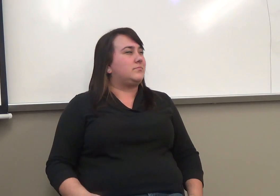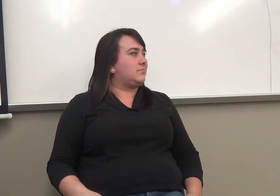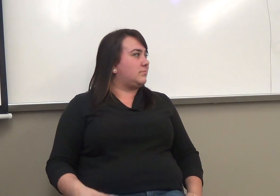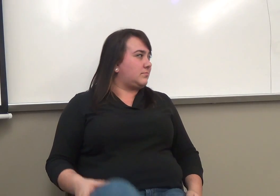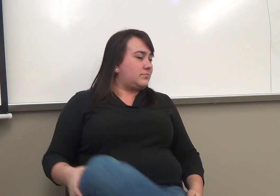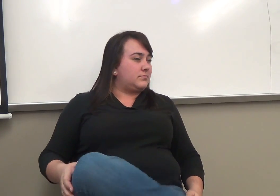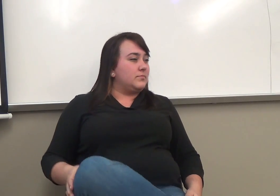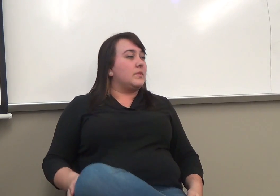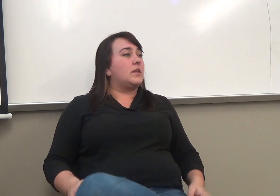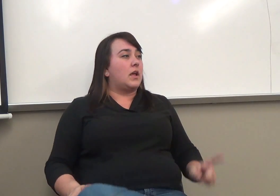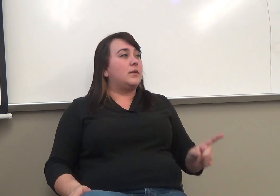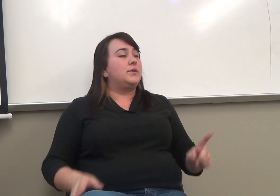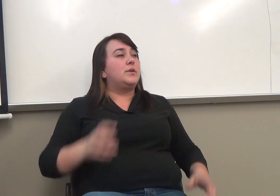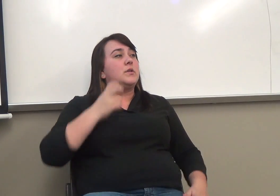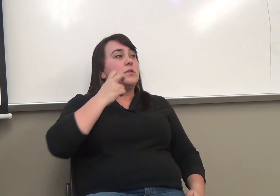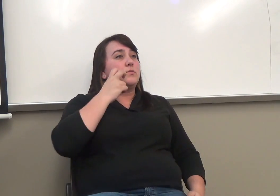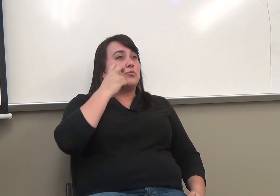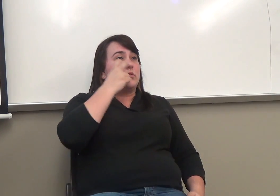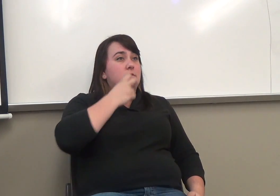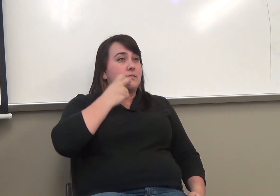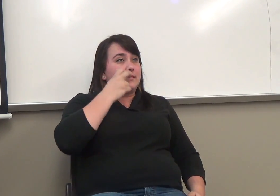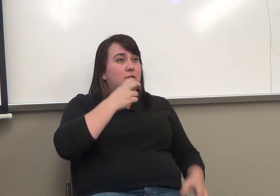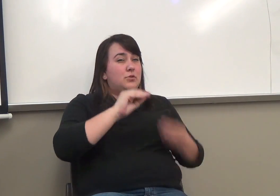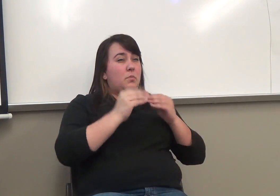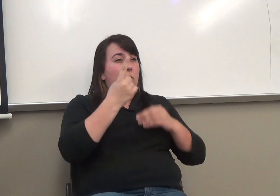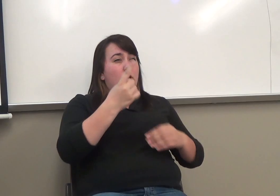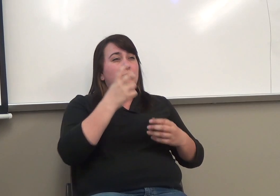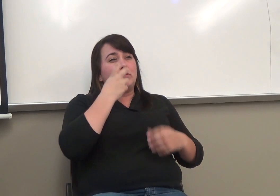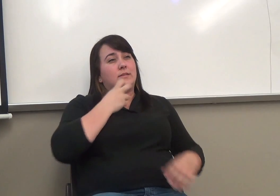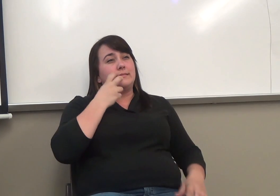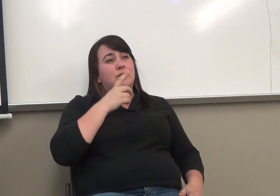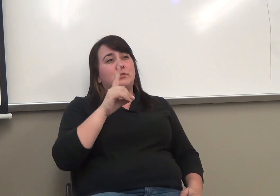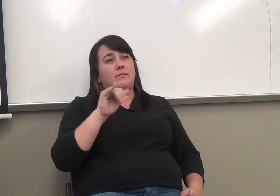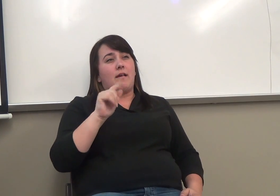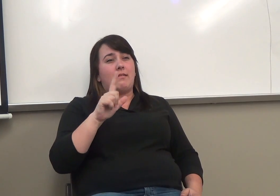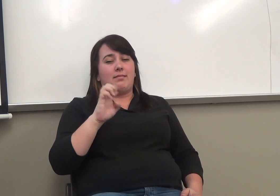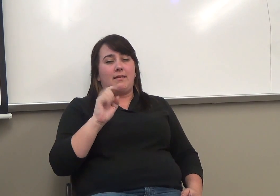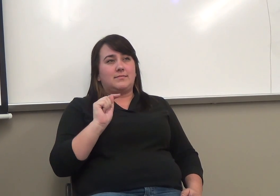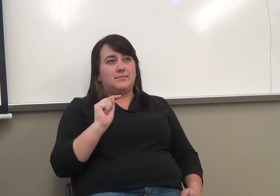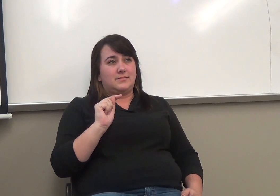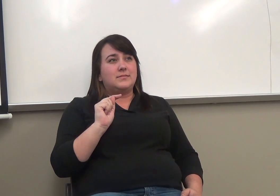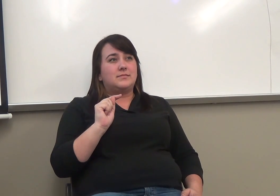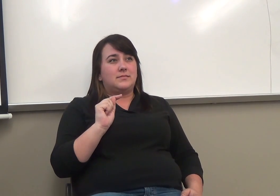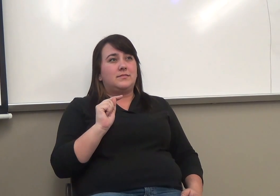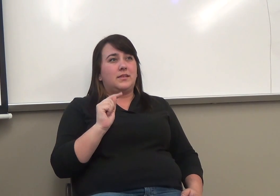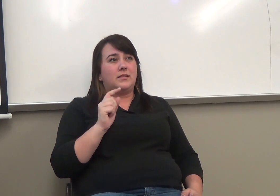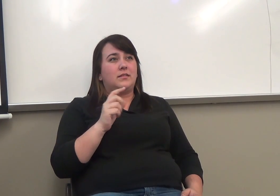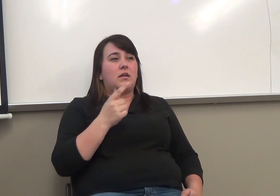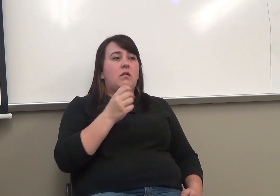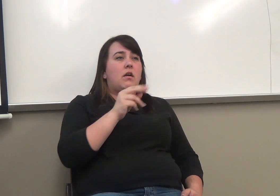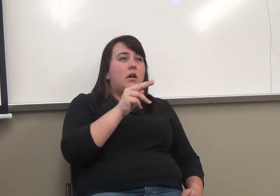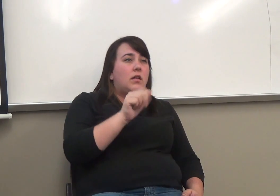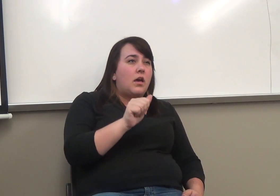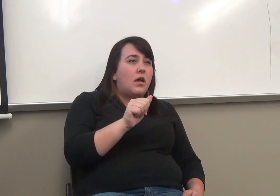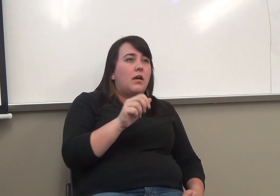the pronunciation dialect one, the gonna and ain't and that kind of